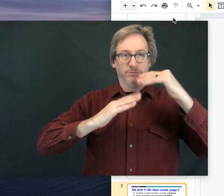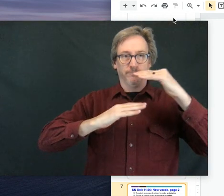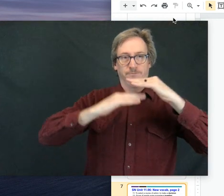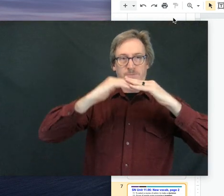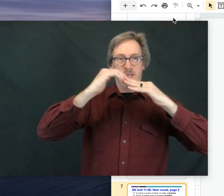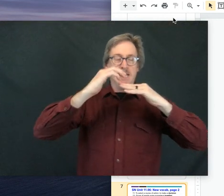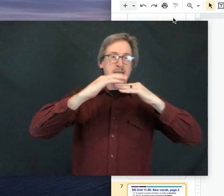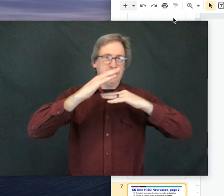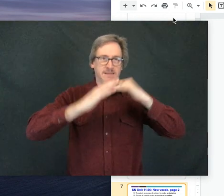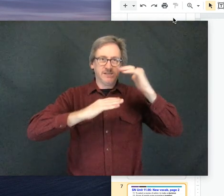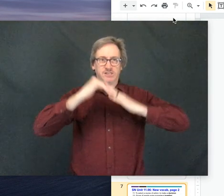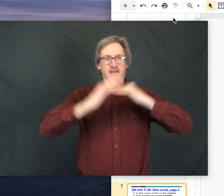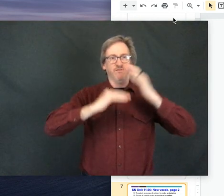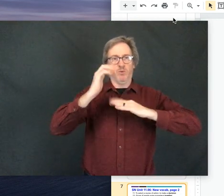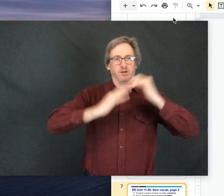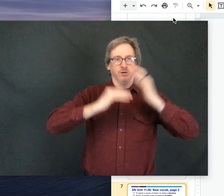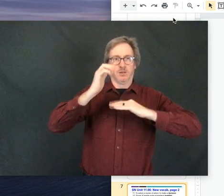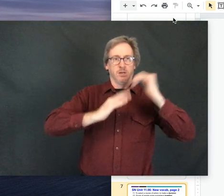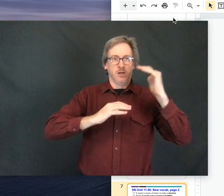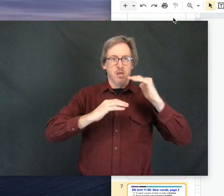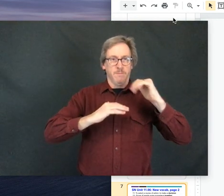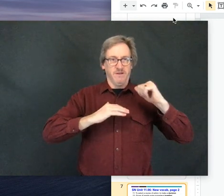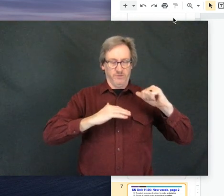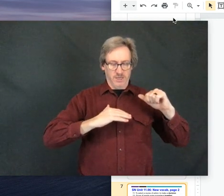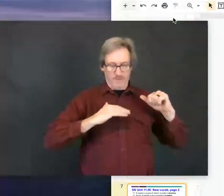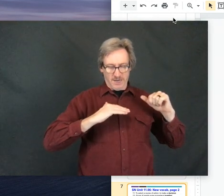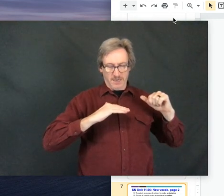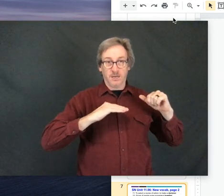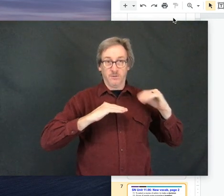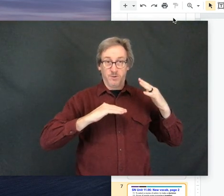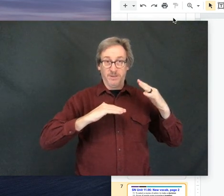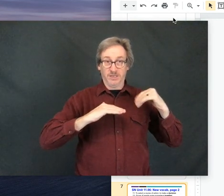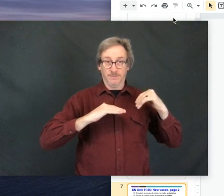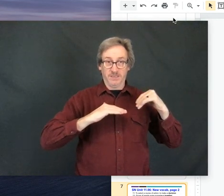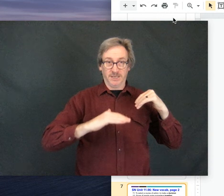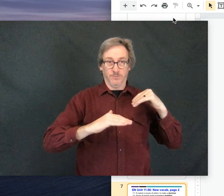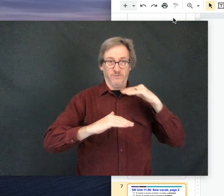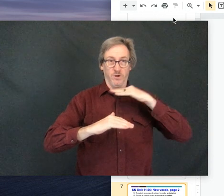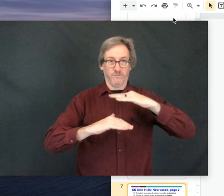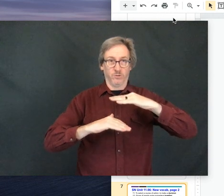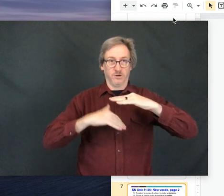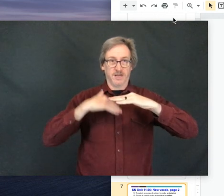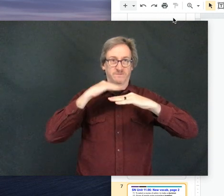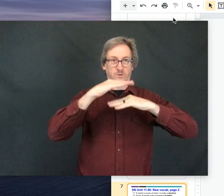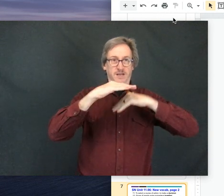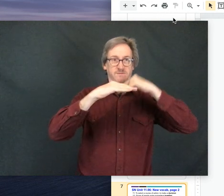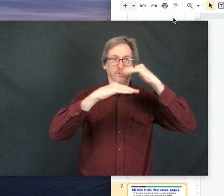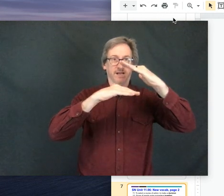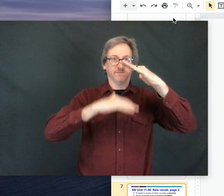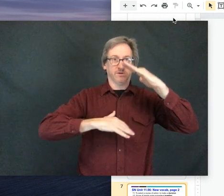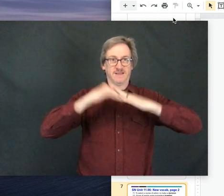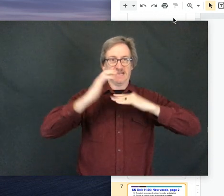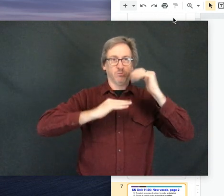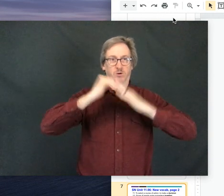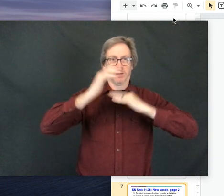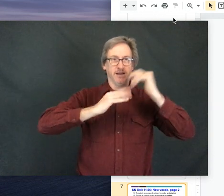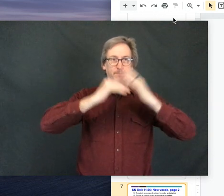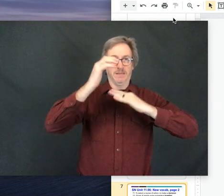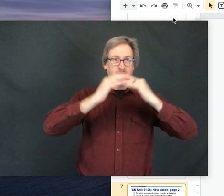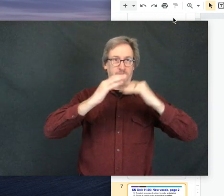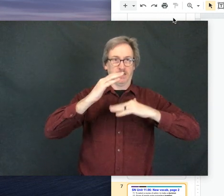Construction. Now this looks kind of weird, but if you think about it, when you're building a building, you put one floor, next floor, next floor, next floor. So that's